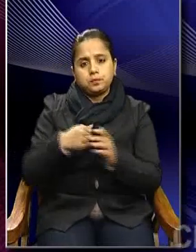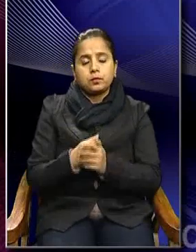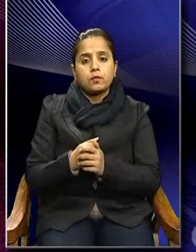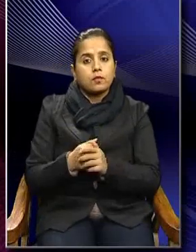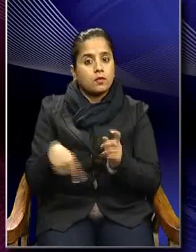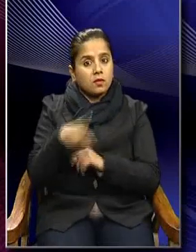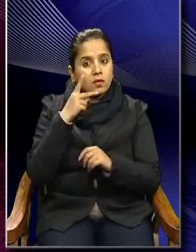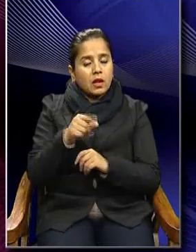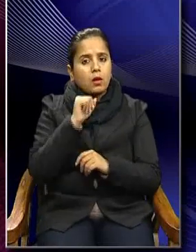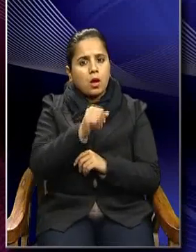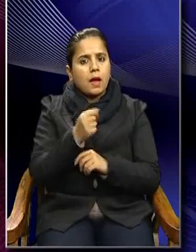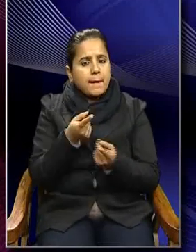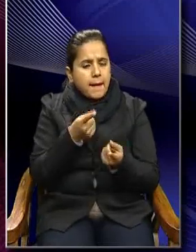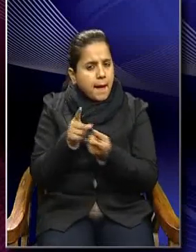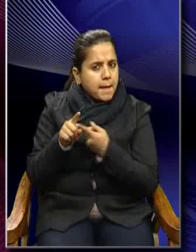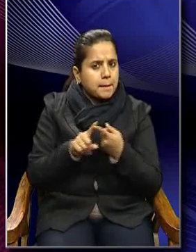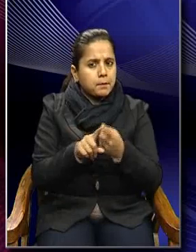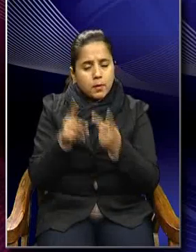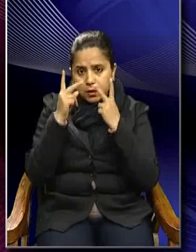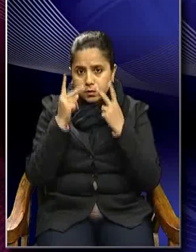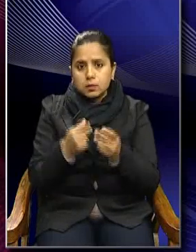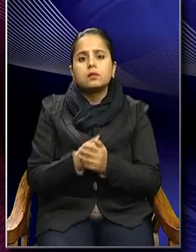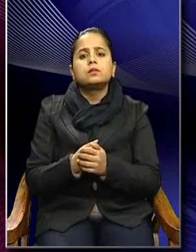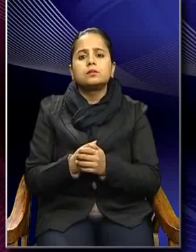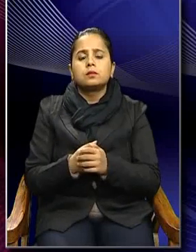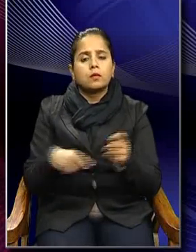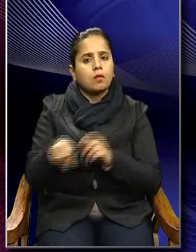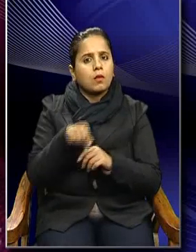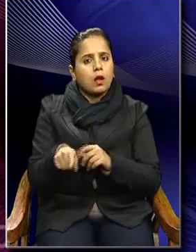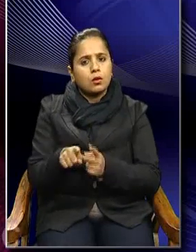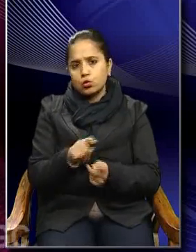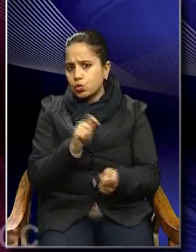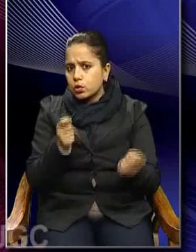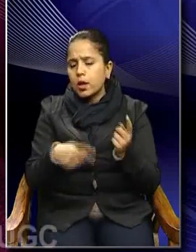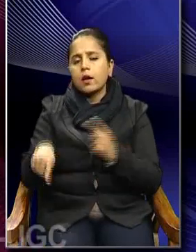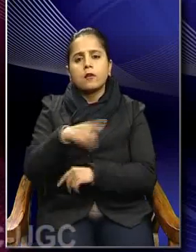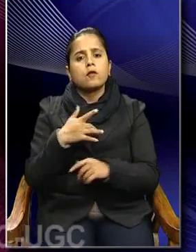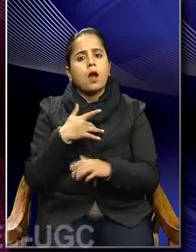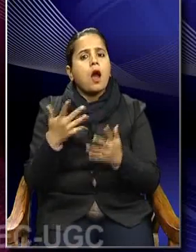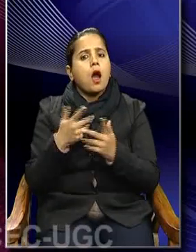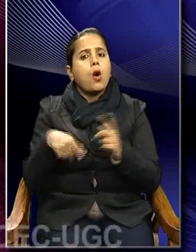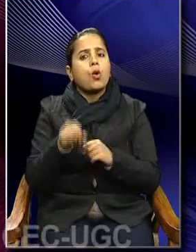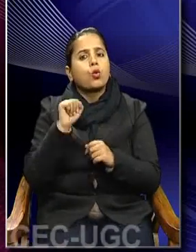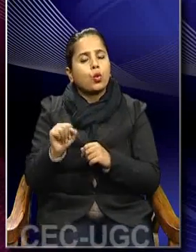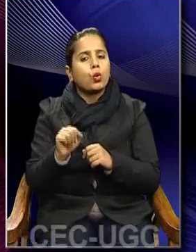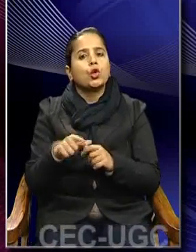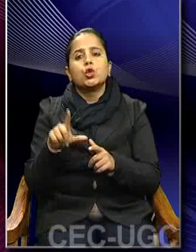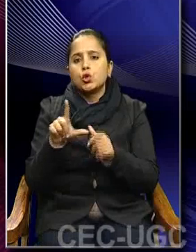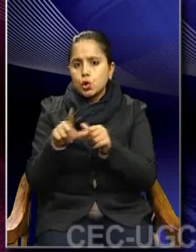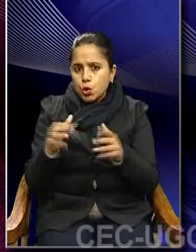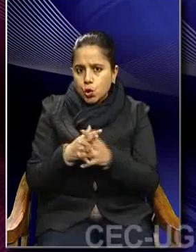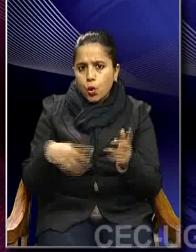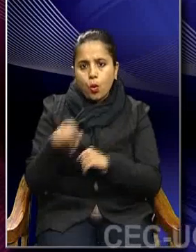the sedateness which is so proverbial of liberal regimes, the slow